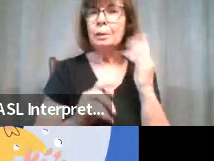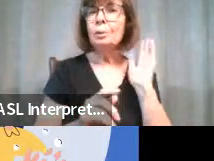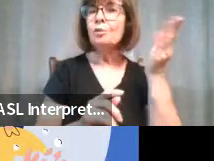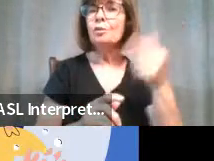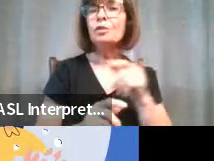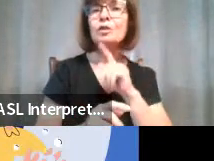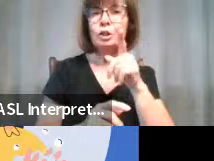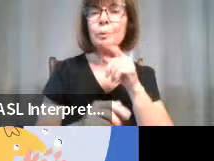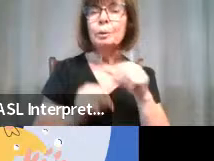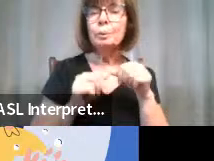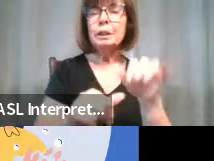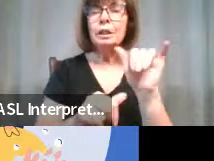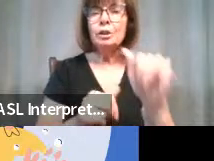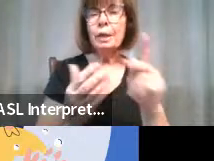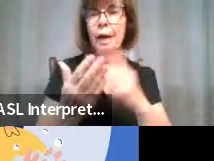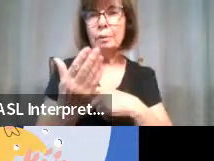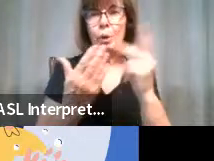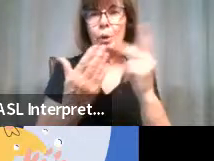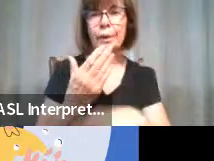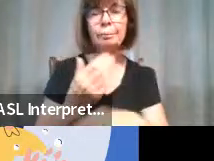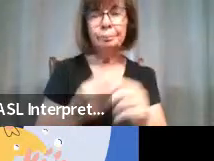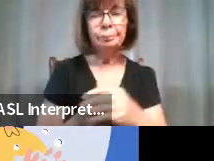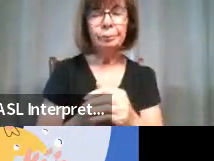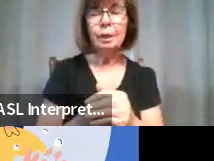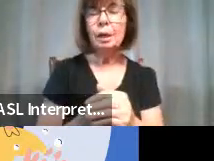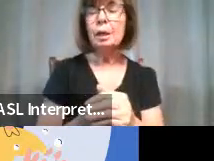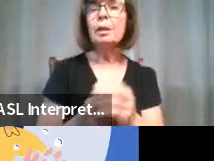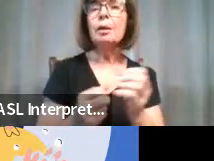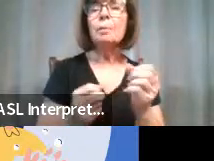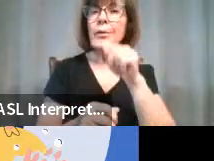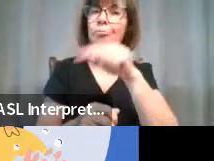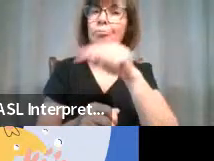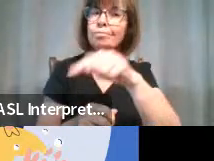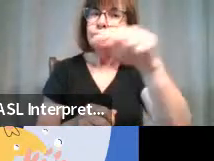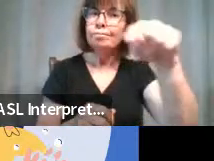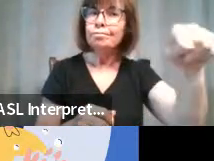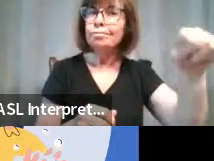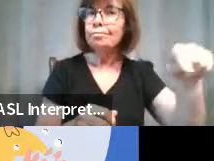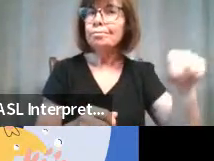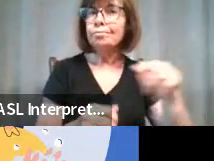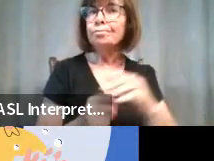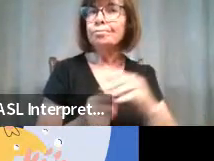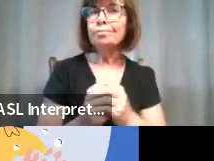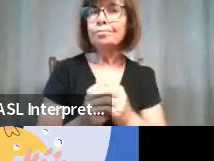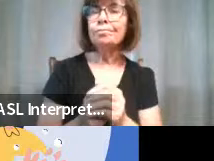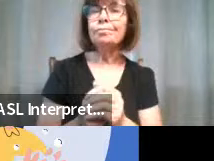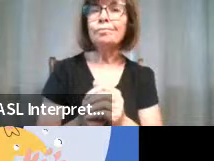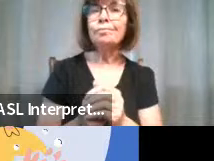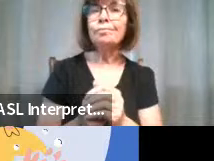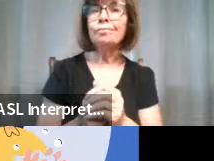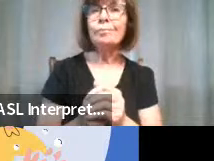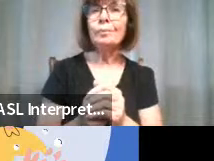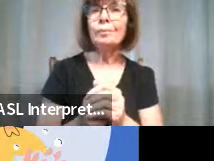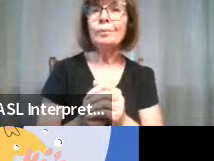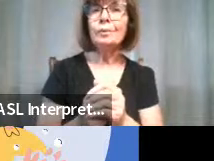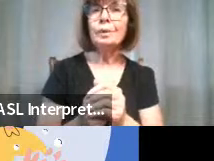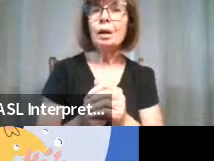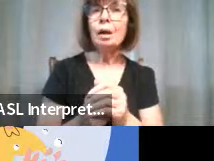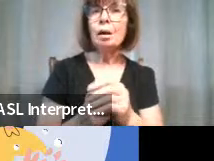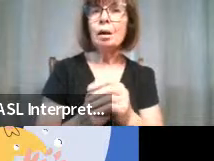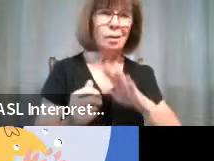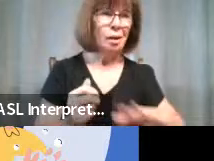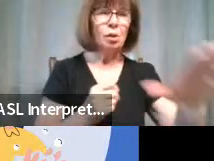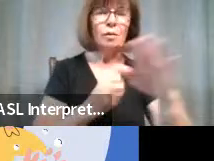that program because we understand there are pockets all over Alameda County where people are not able to get